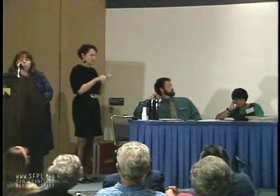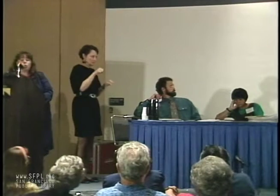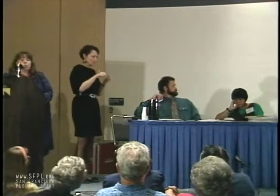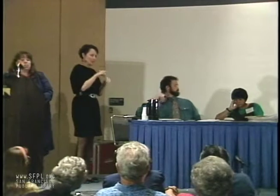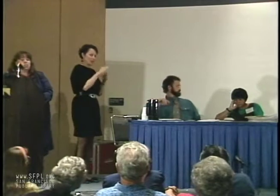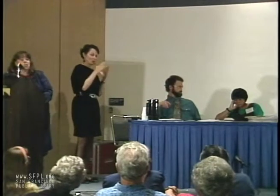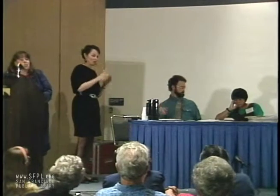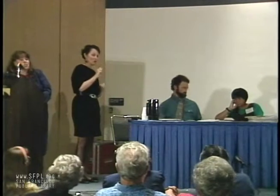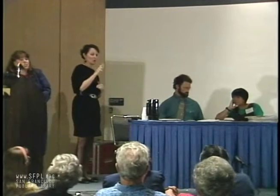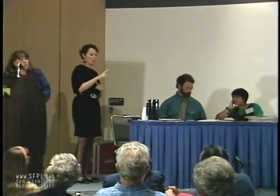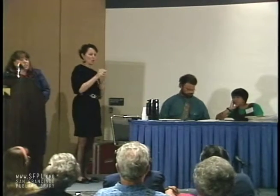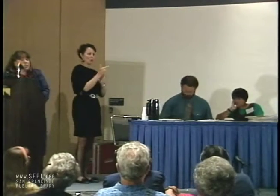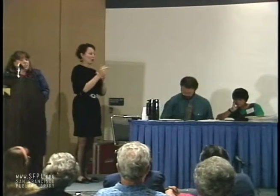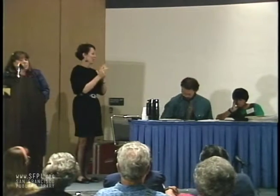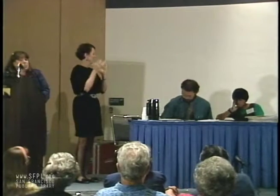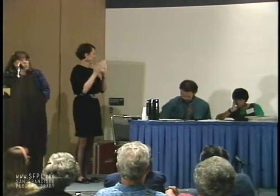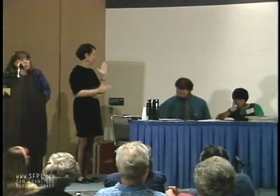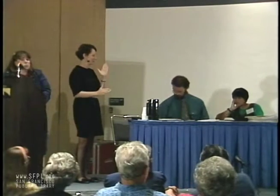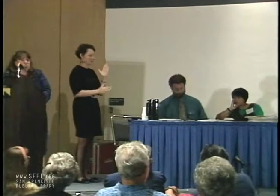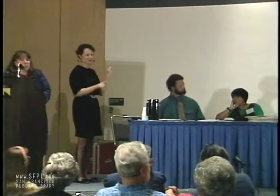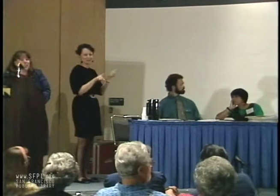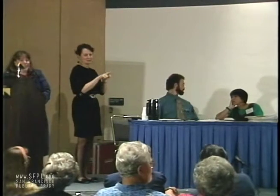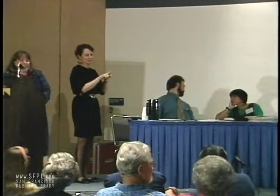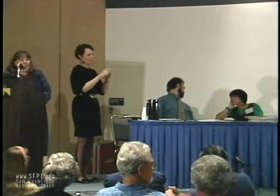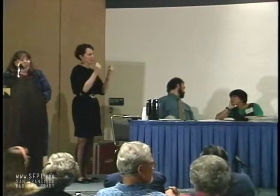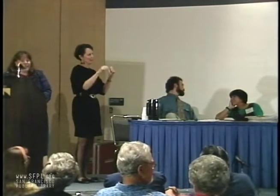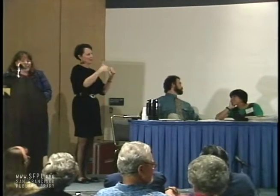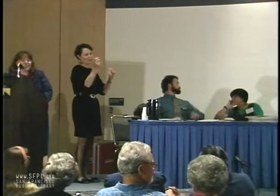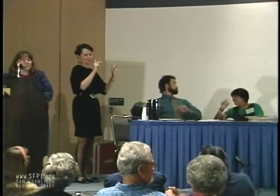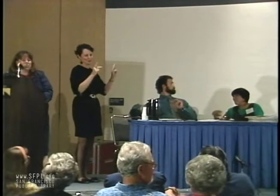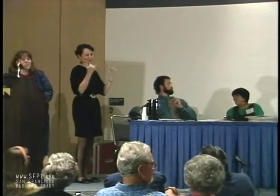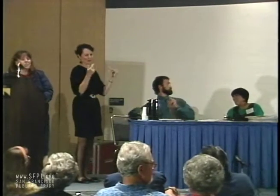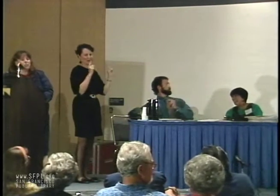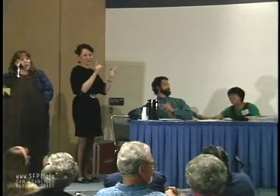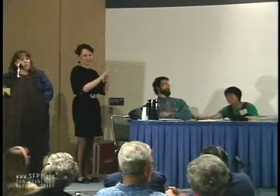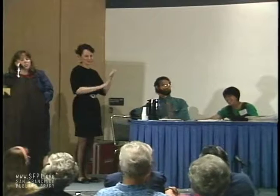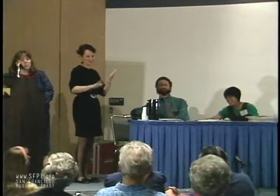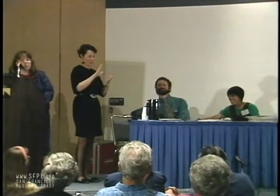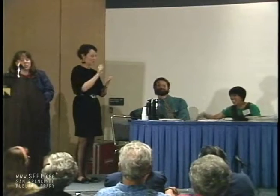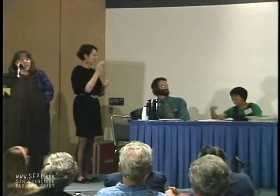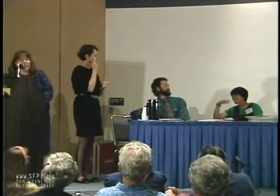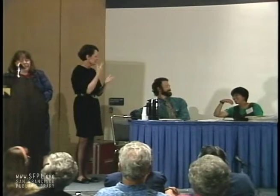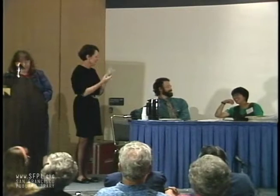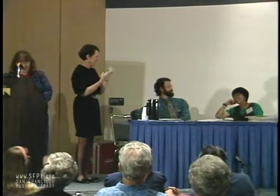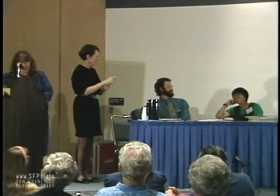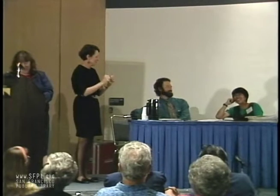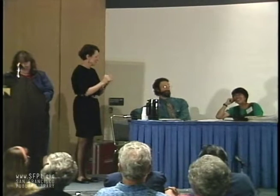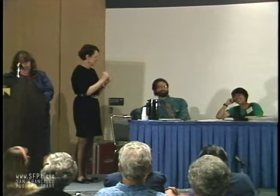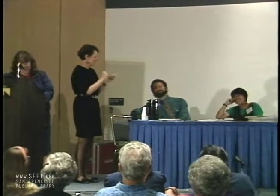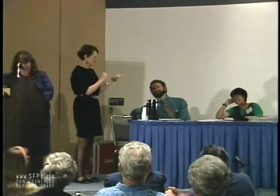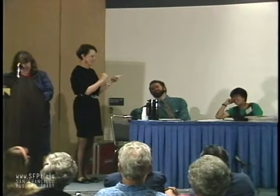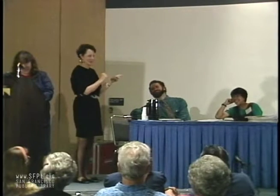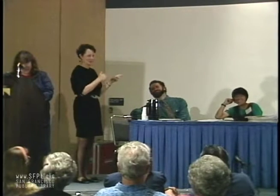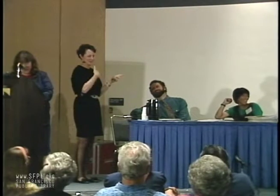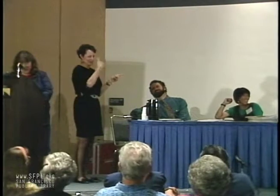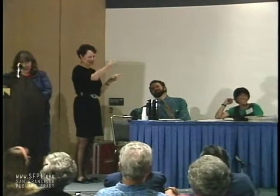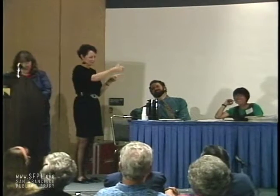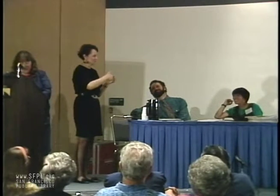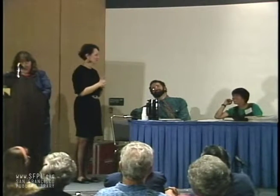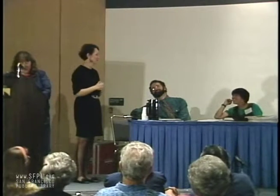or an attorney, just like lots of other people who are in college. So we'll see what happens with Maggie as time goes on. Next